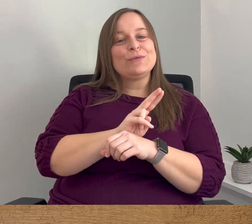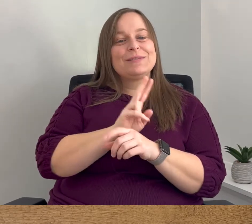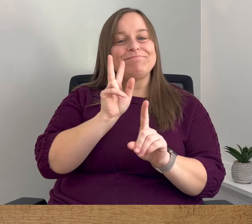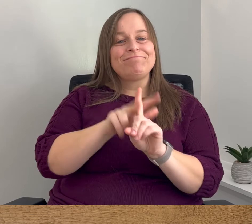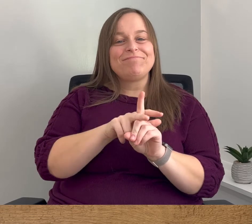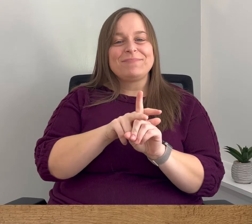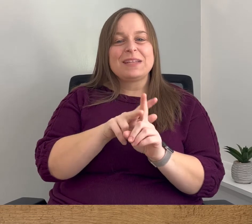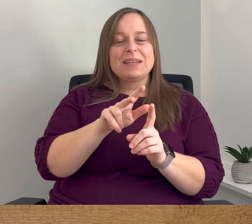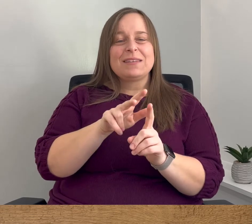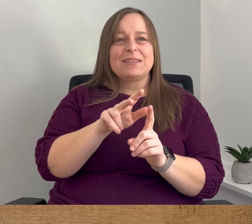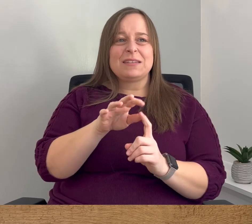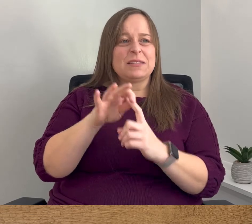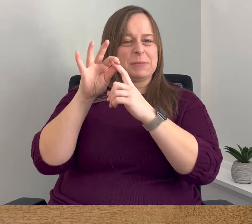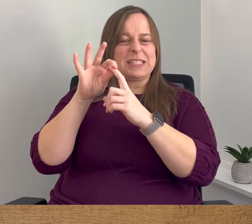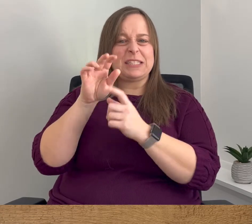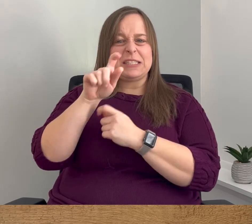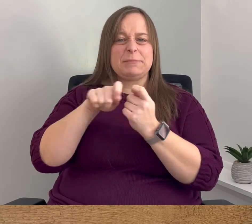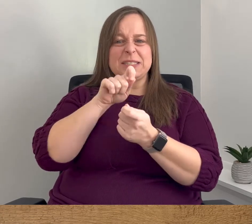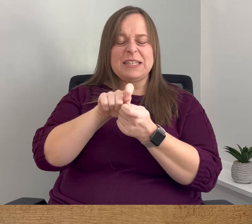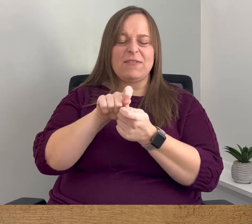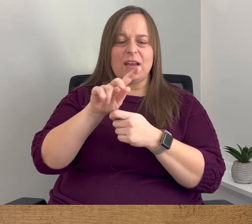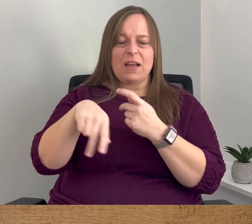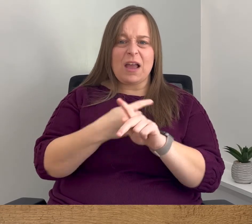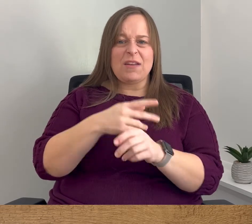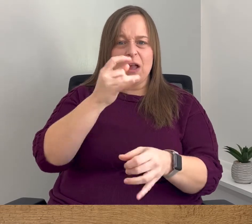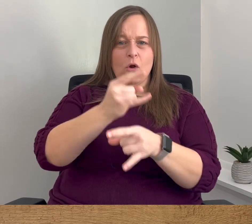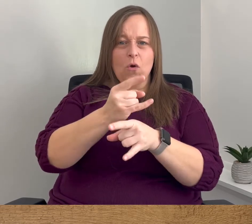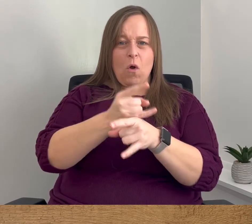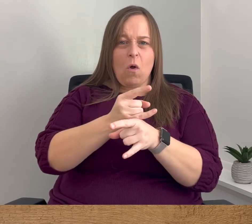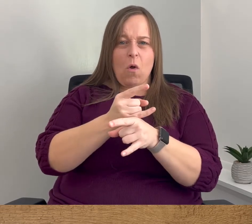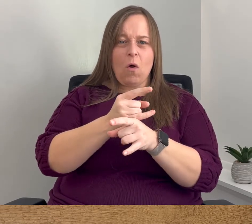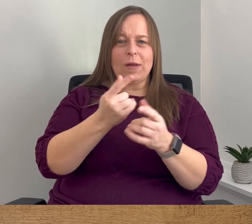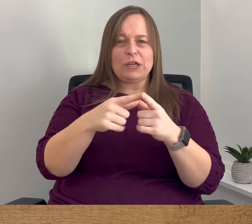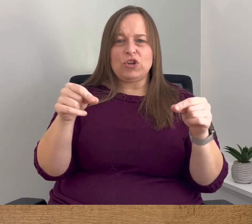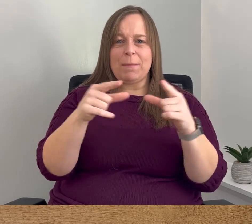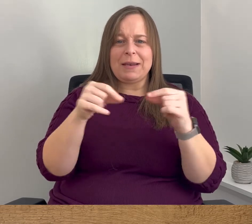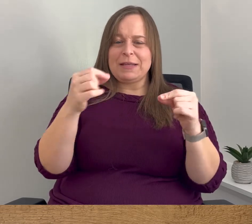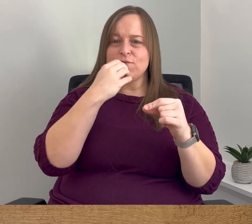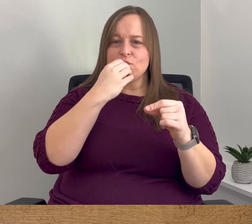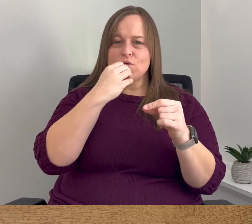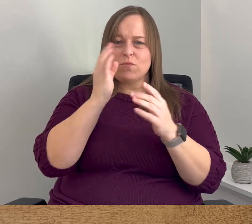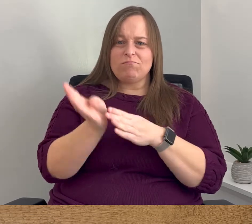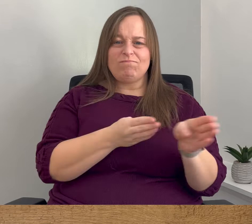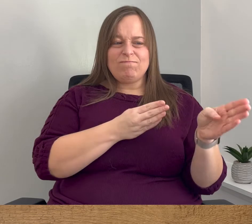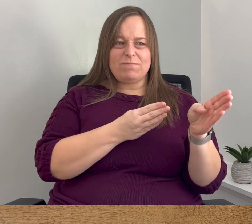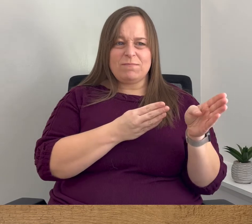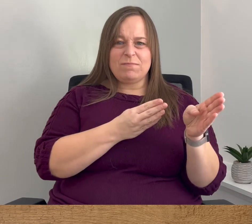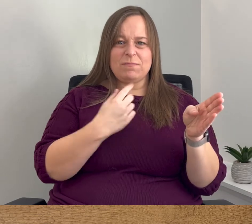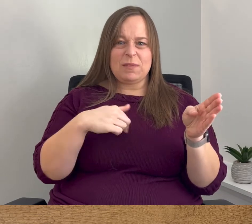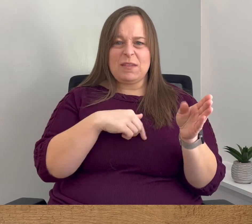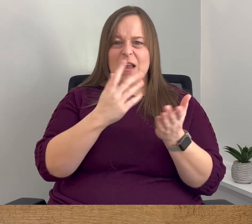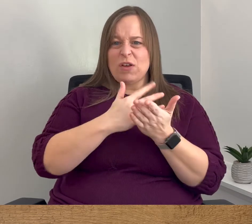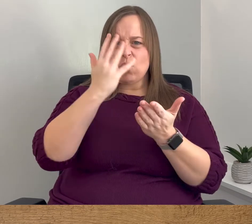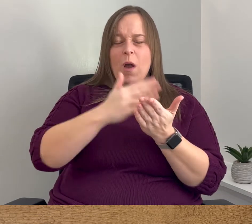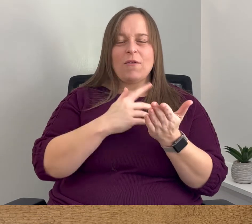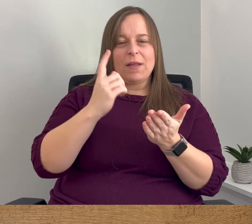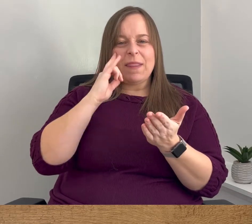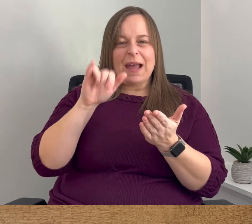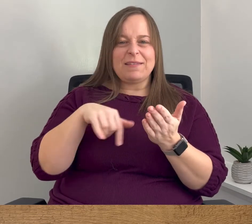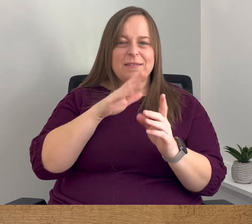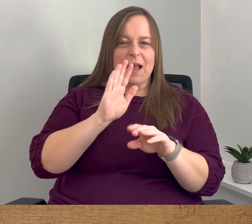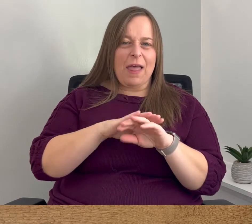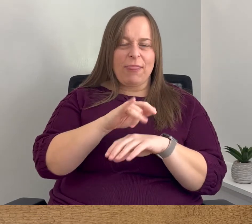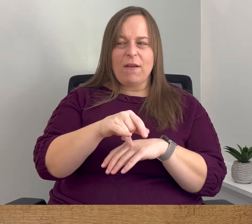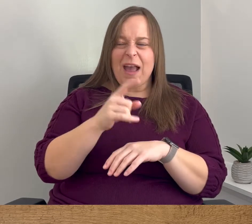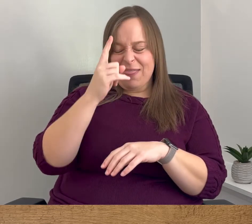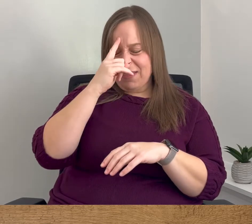husband uses a specific alcohol in a Japanese meal that he makes us every so often,